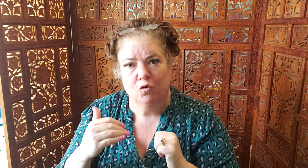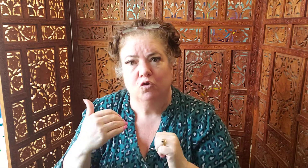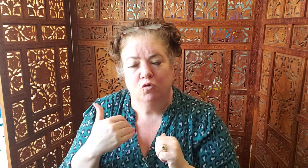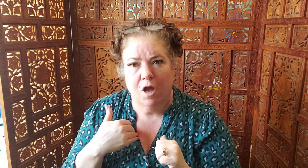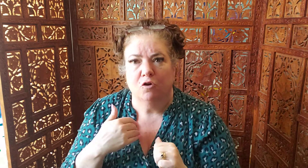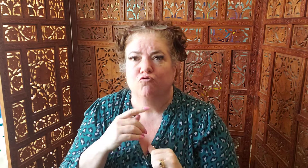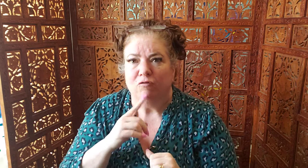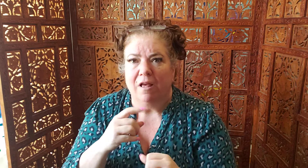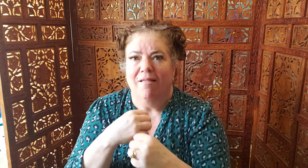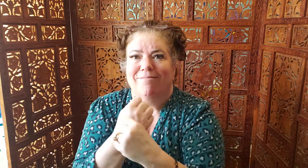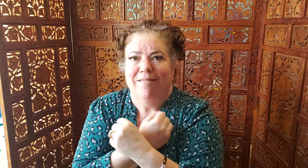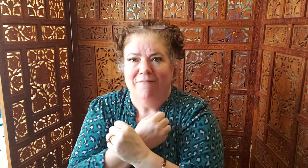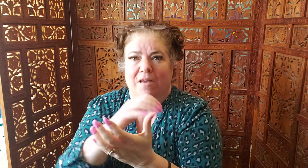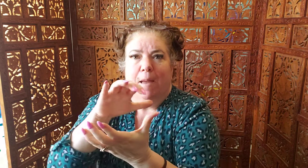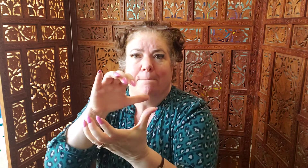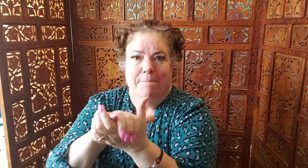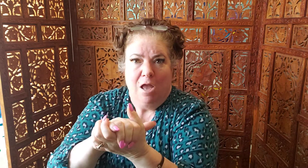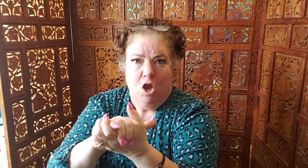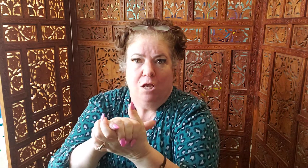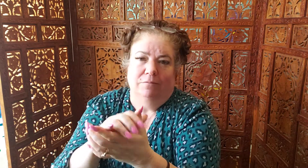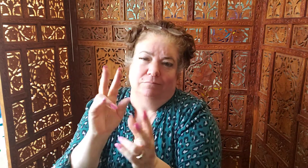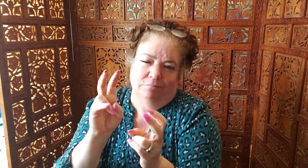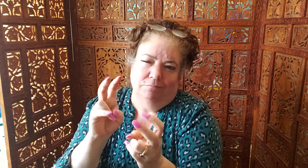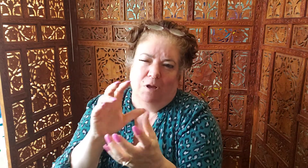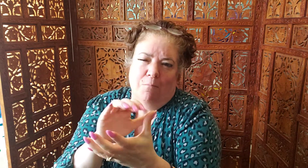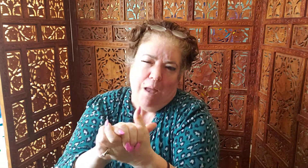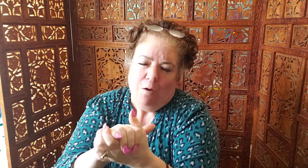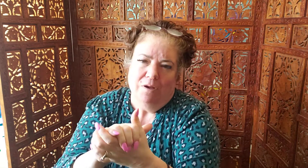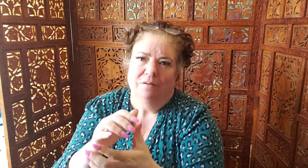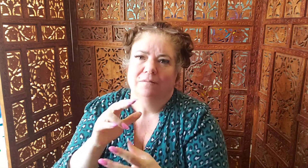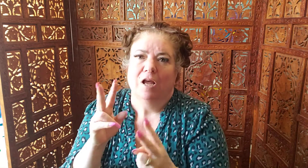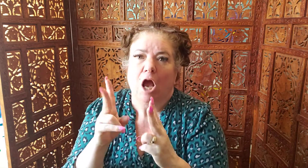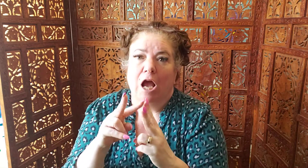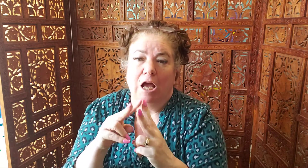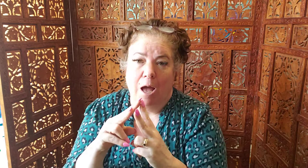couple. They just didn't quite come in the form that everyone